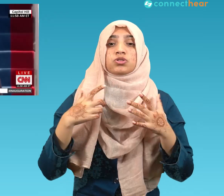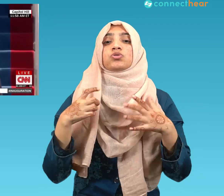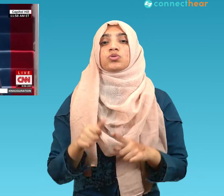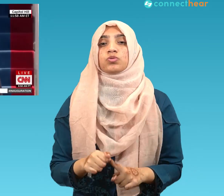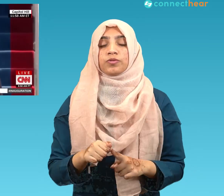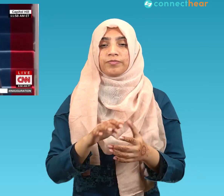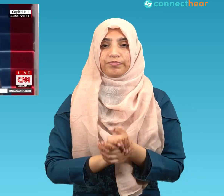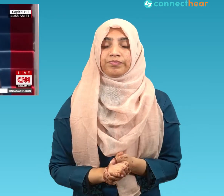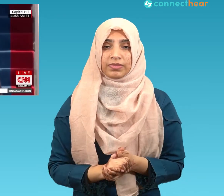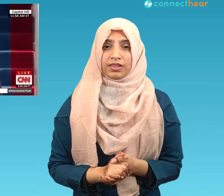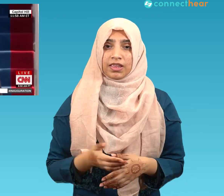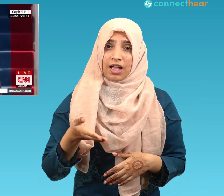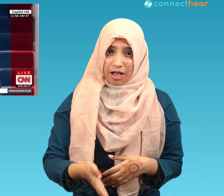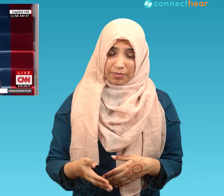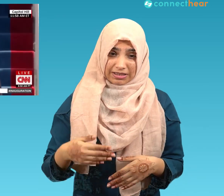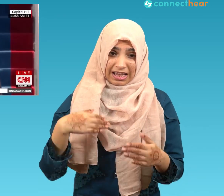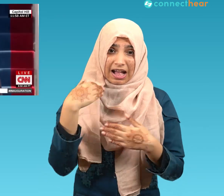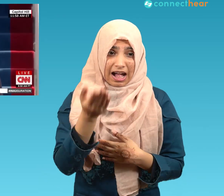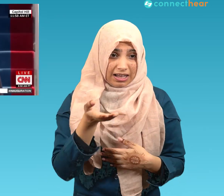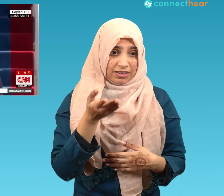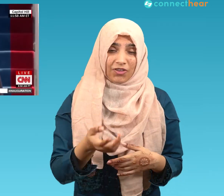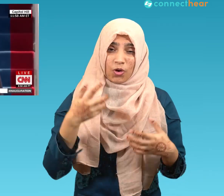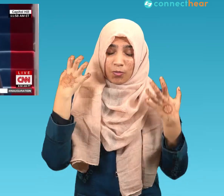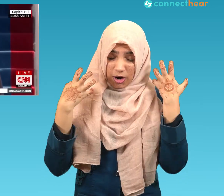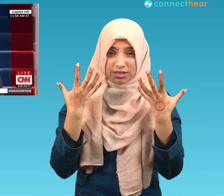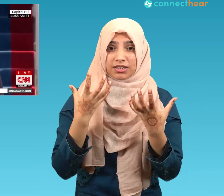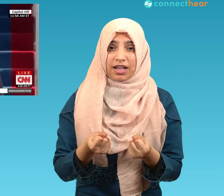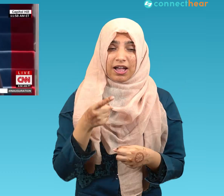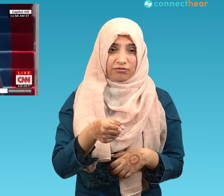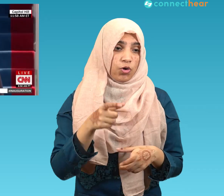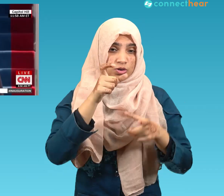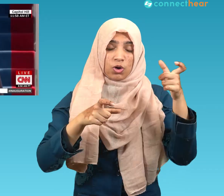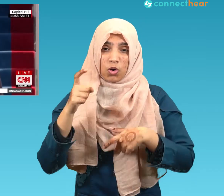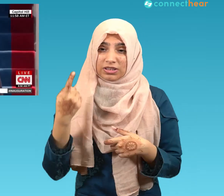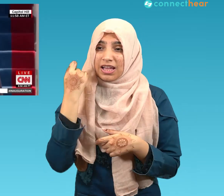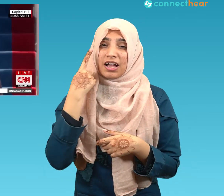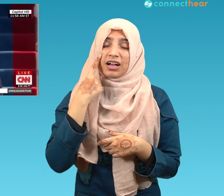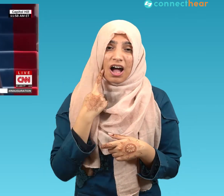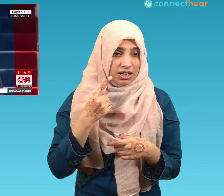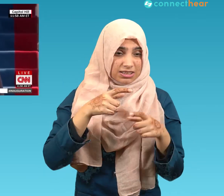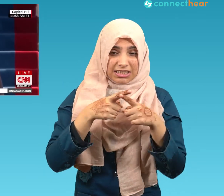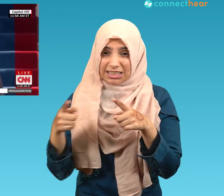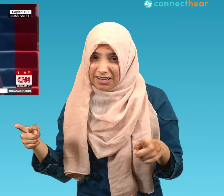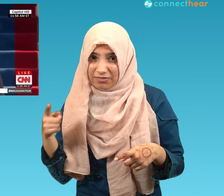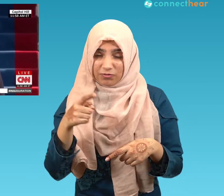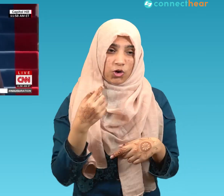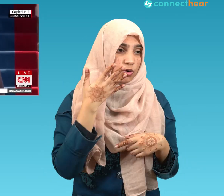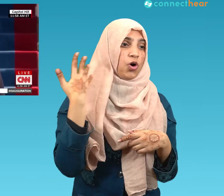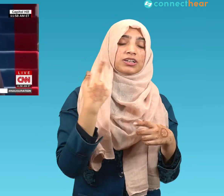and the harsh, ugly reality that racism, nativism, fear,